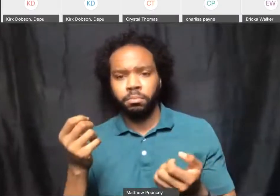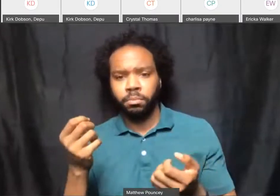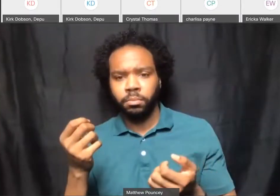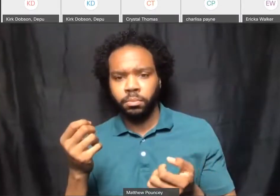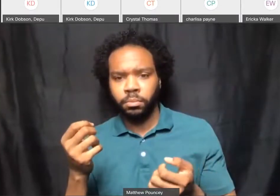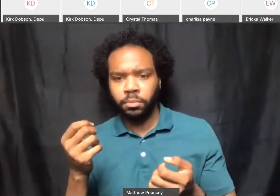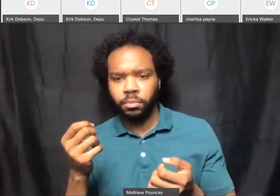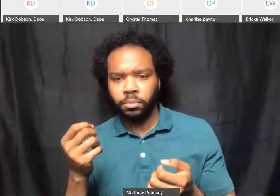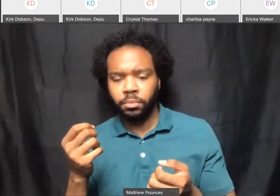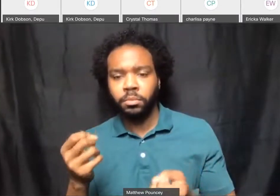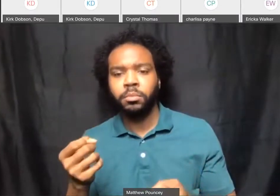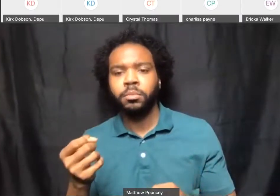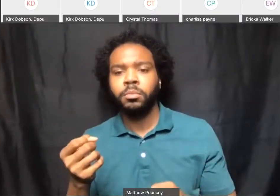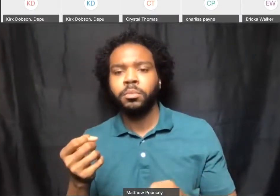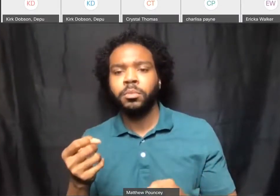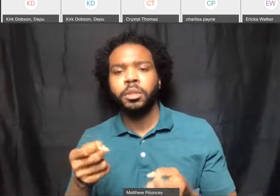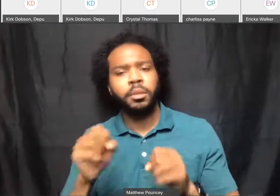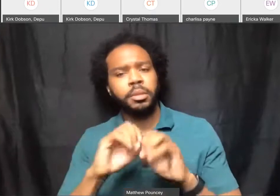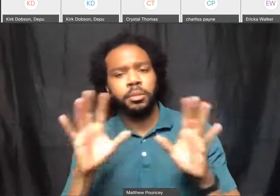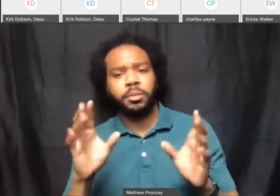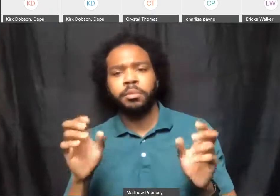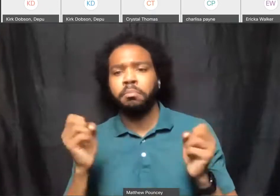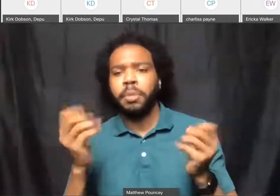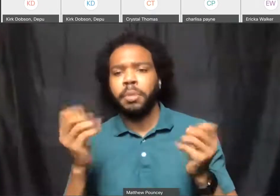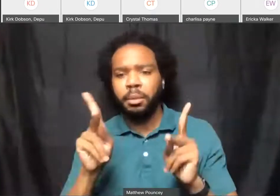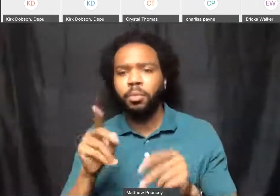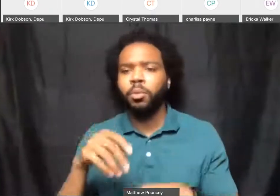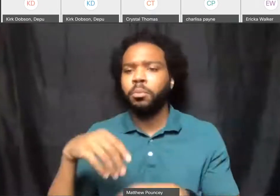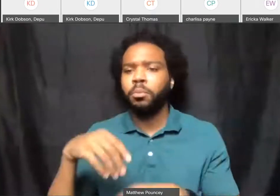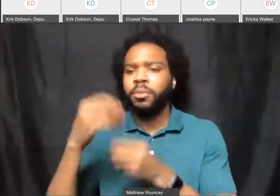interchanging self-isolation, isolation versus